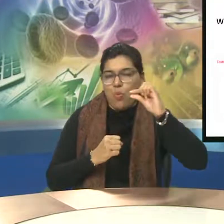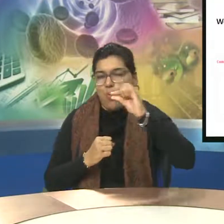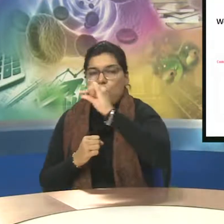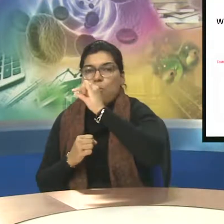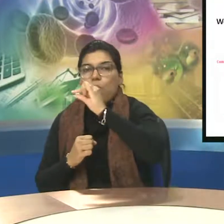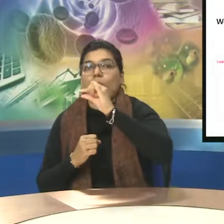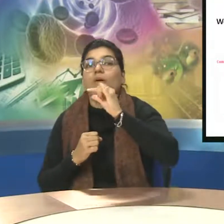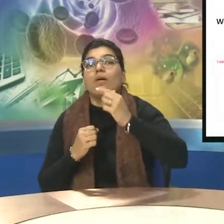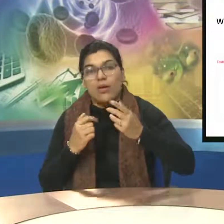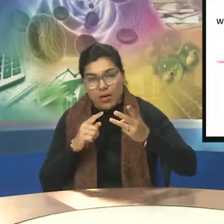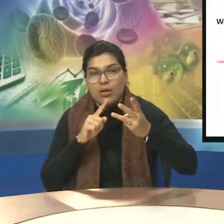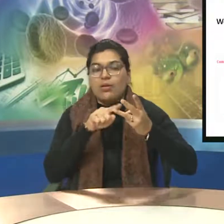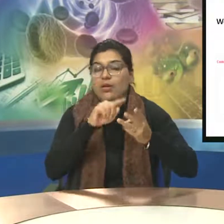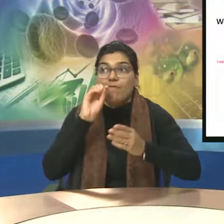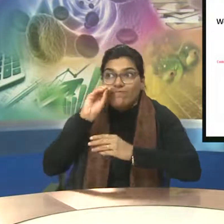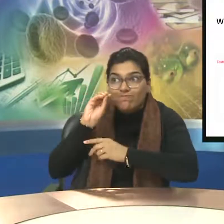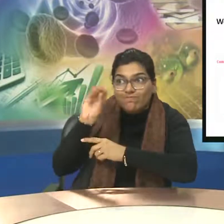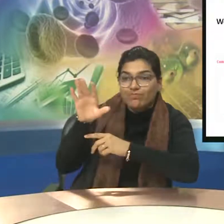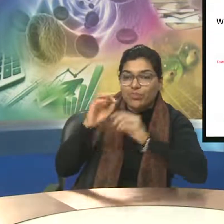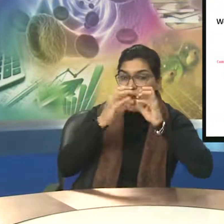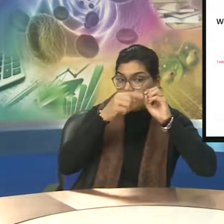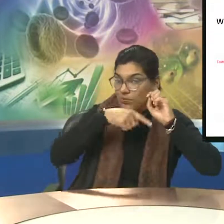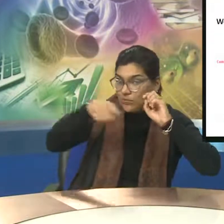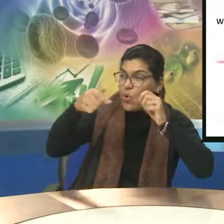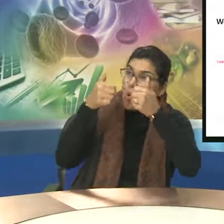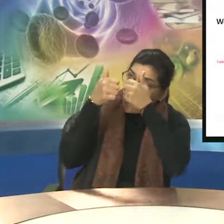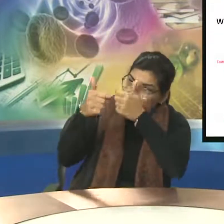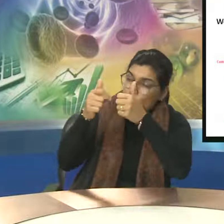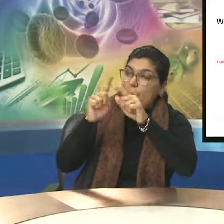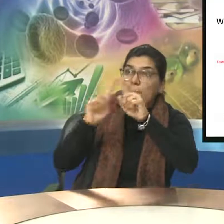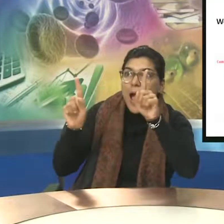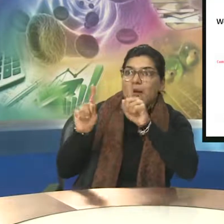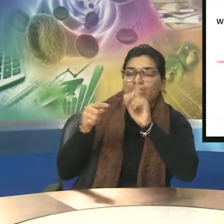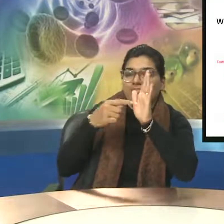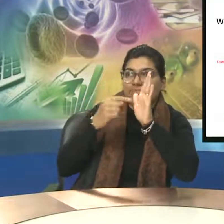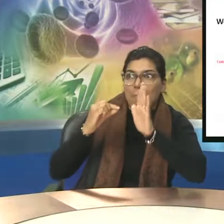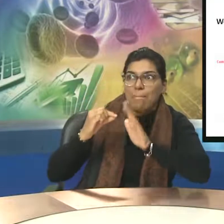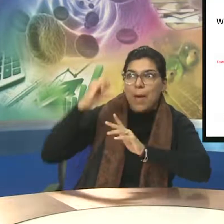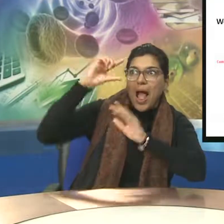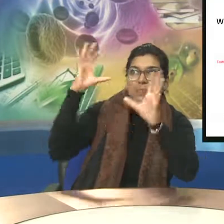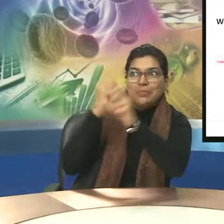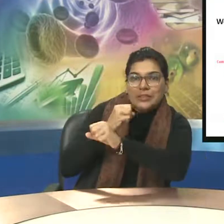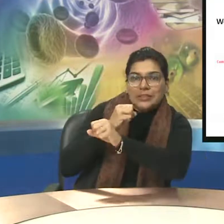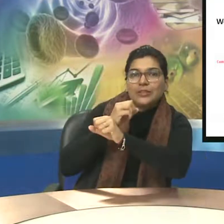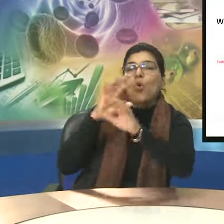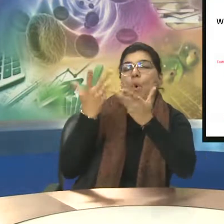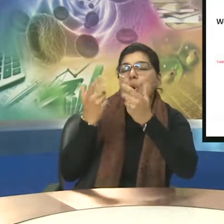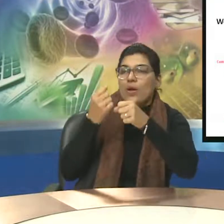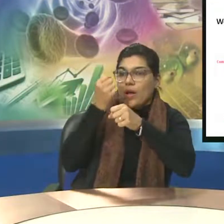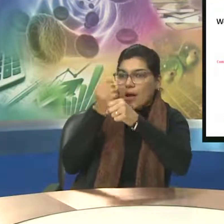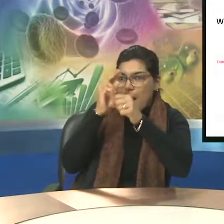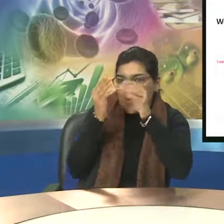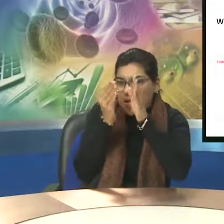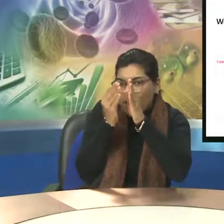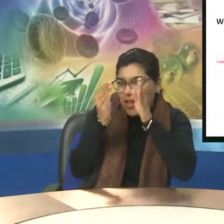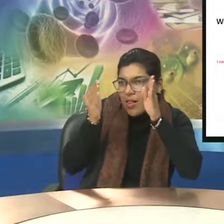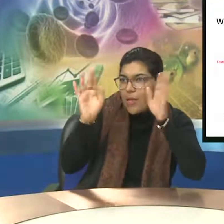word. For example, in a paragraph, if you have written a wrong spelling of a particular word, it